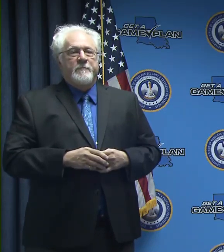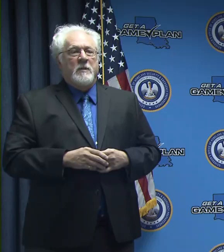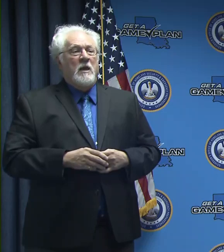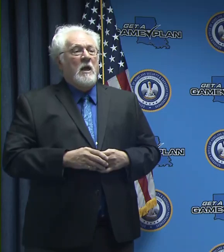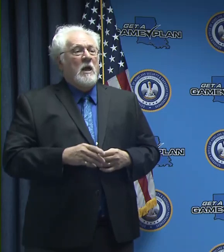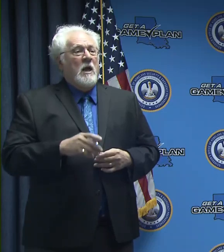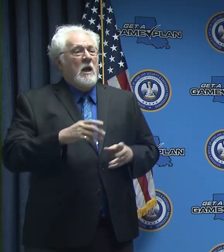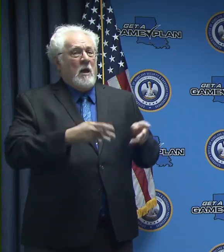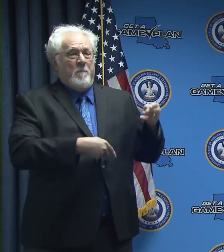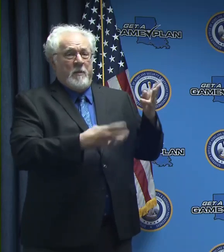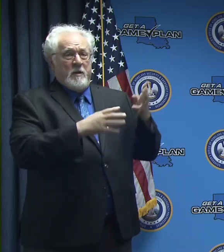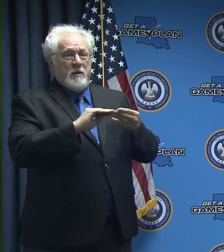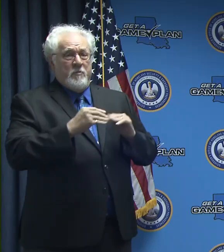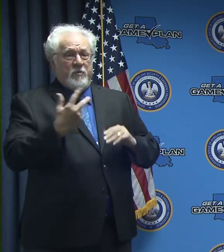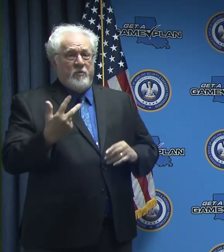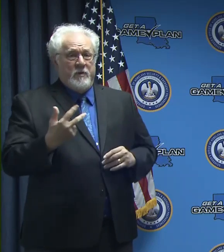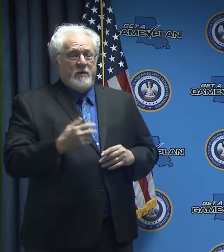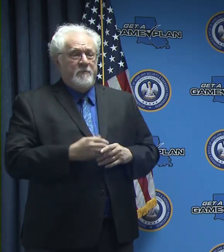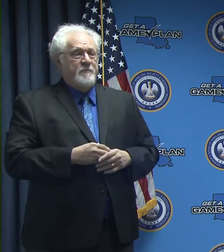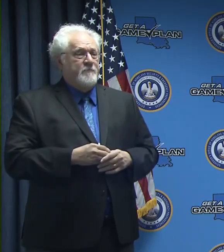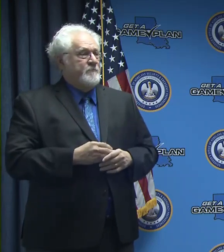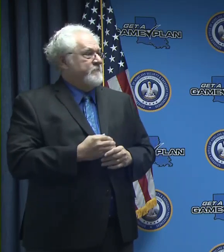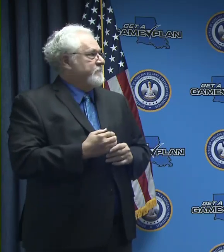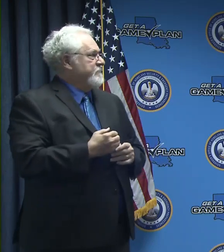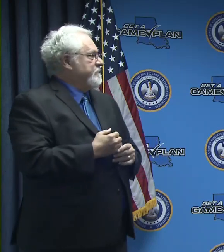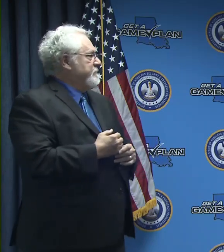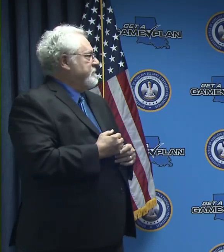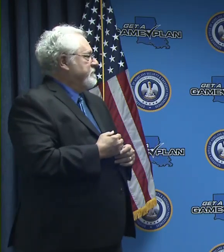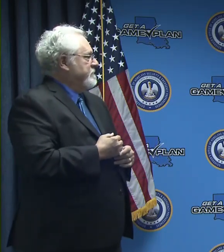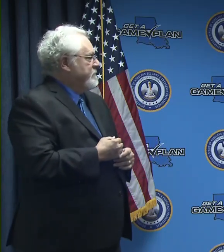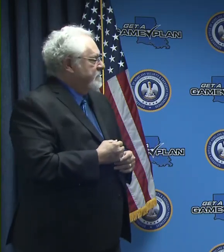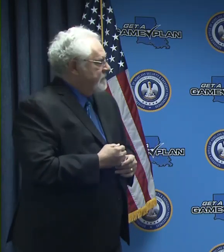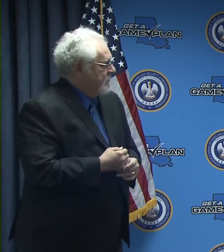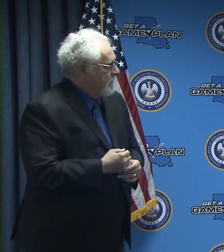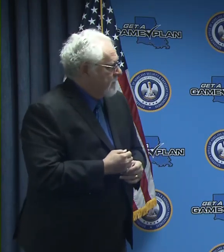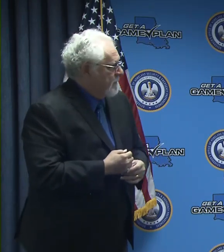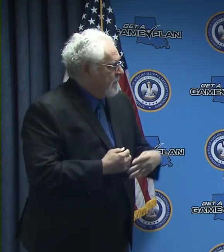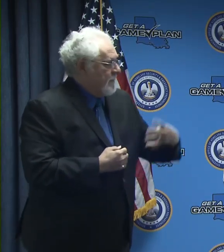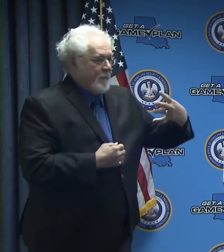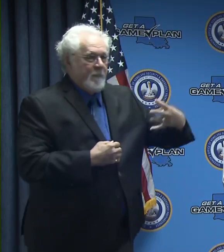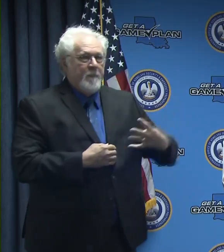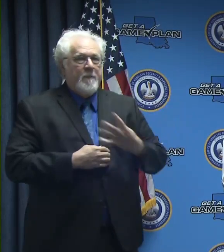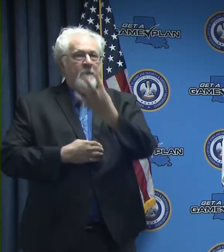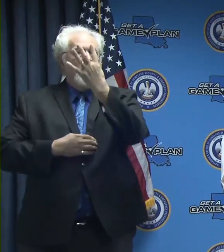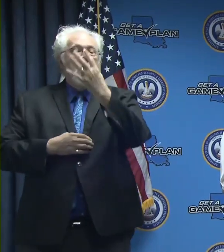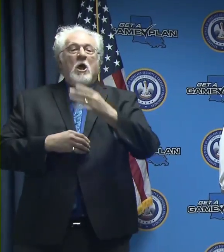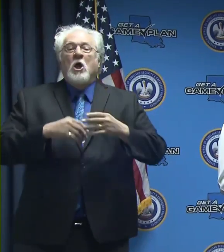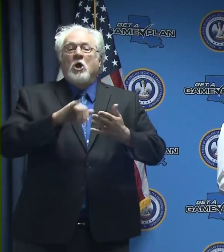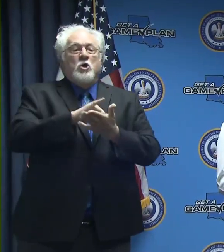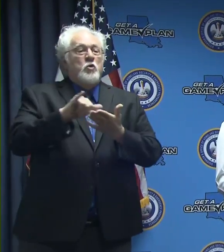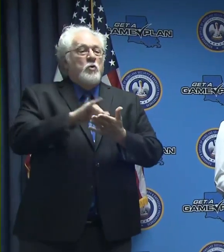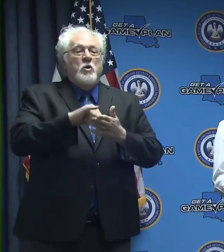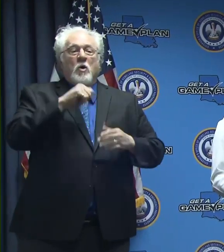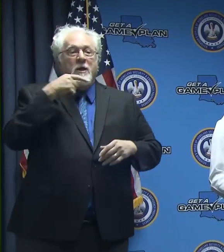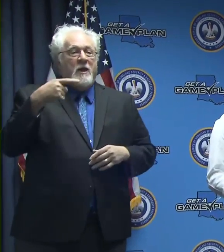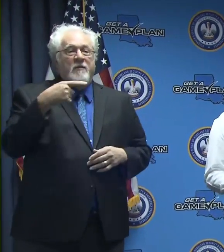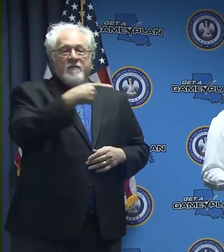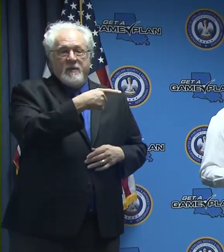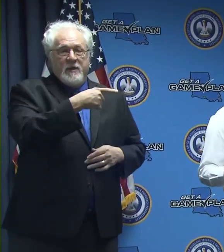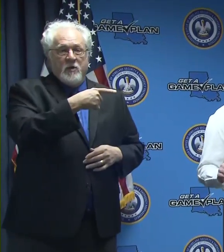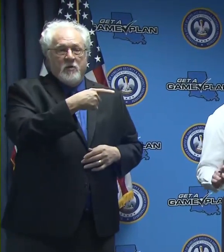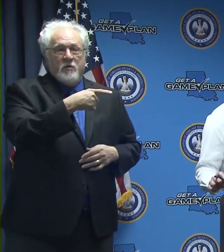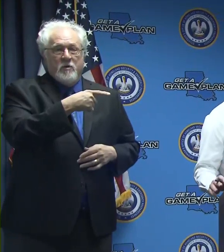If you'd put up graph number 3, please. So New York is not on this. This is